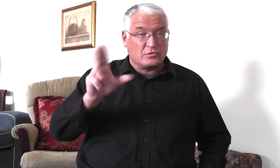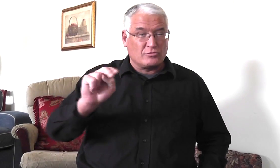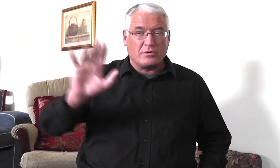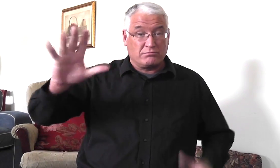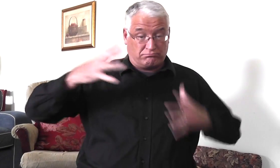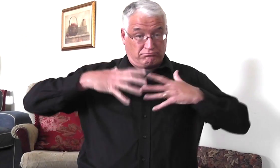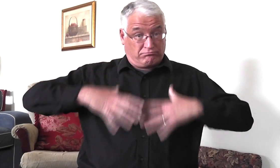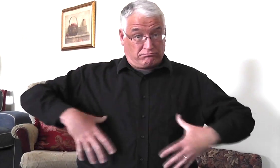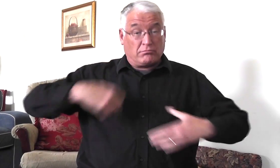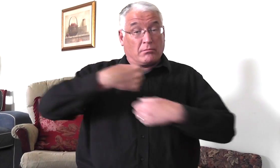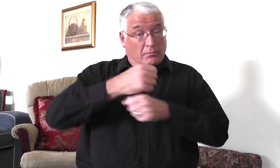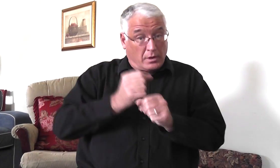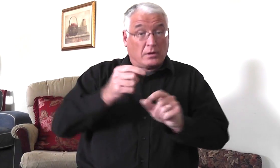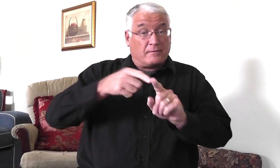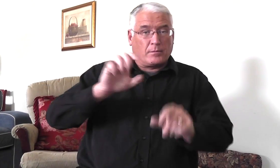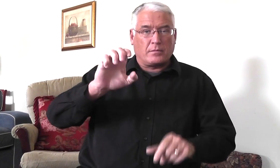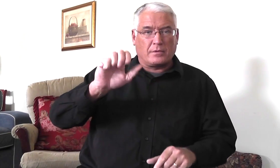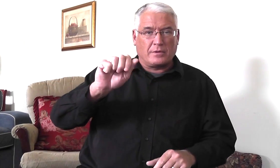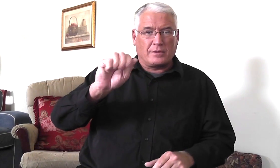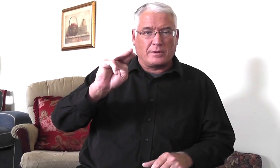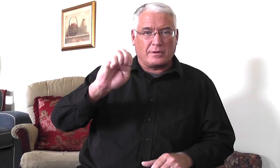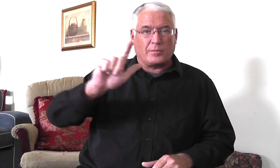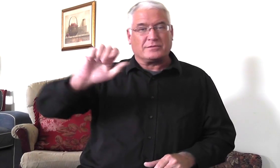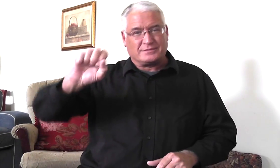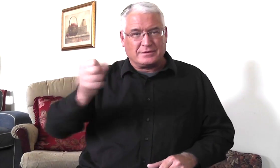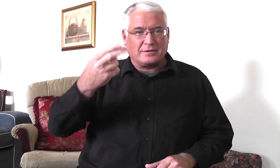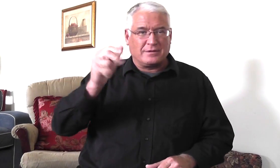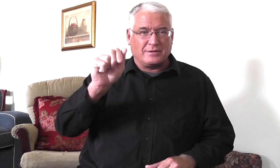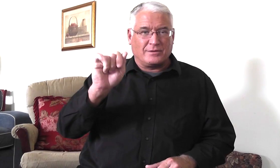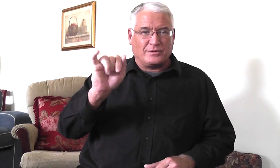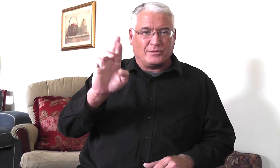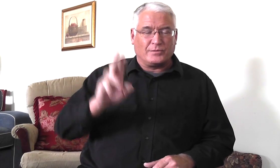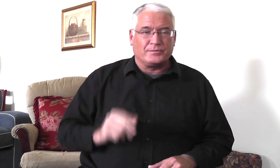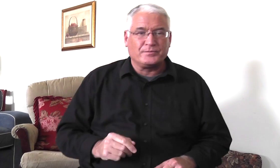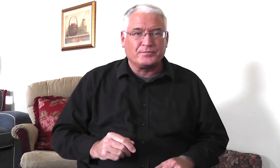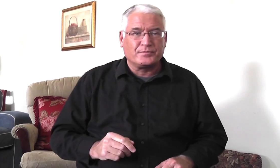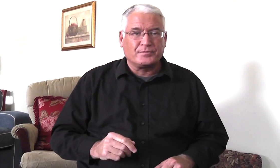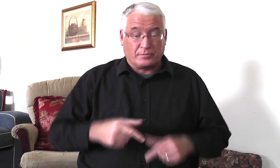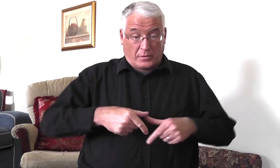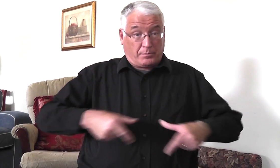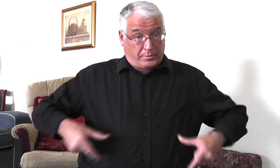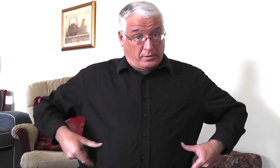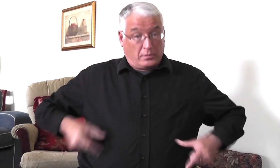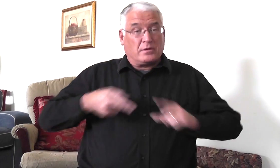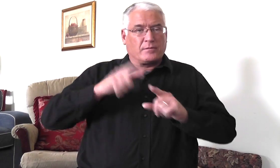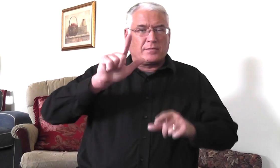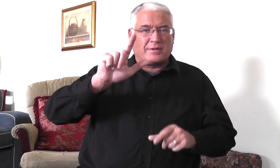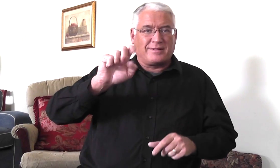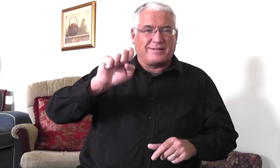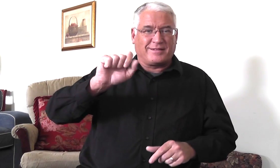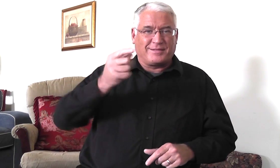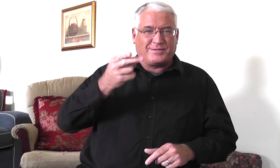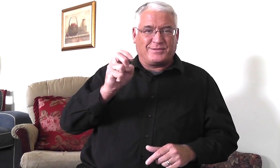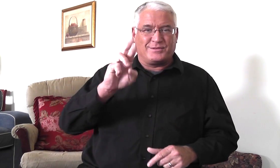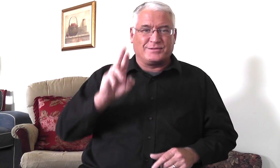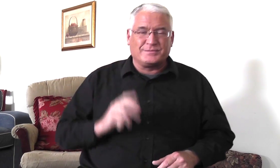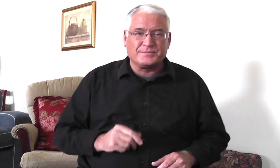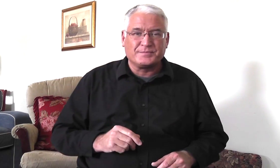That verse says that John wore clothing that was made from a camel, camel's hair, and the belt around his